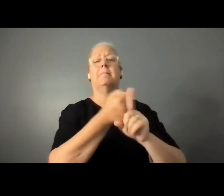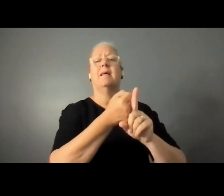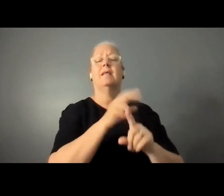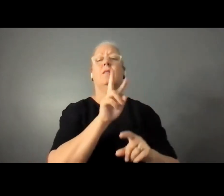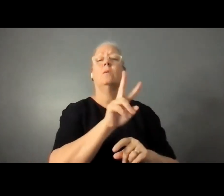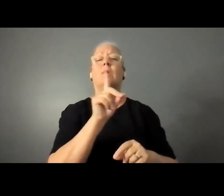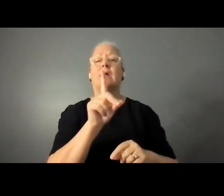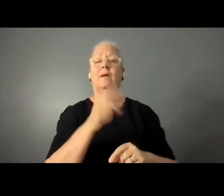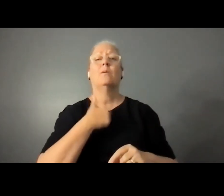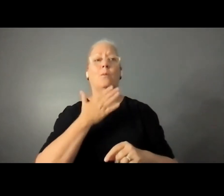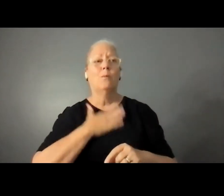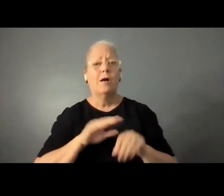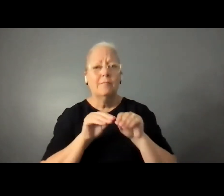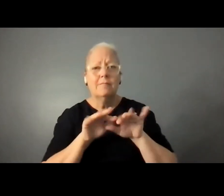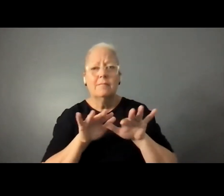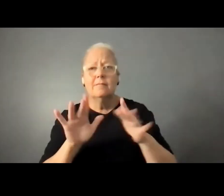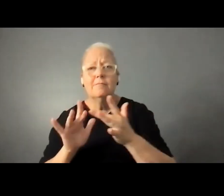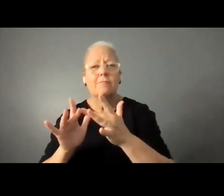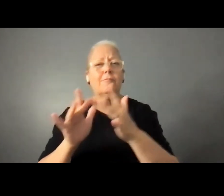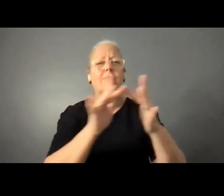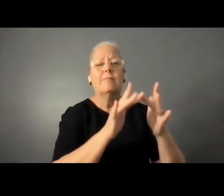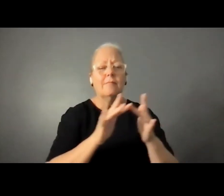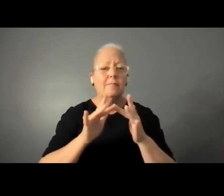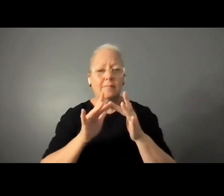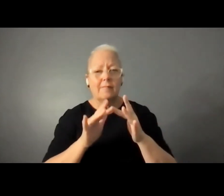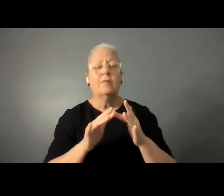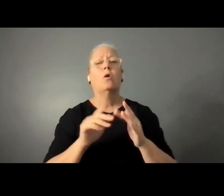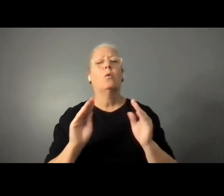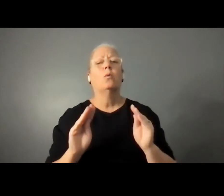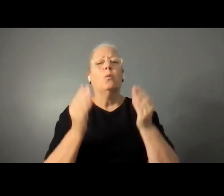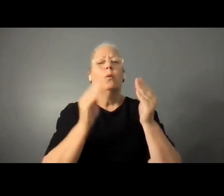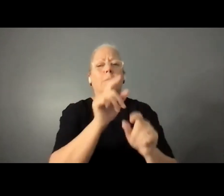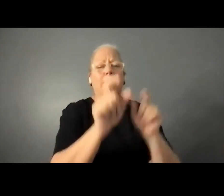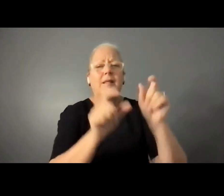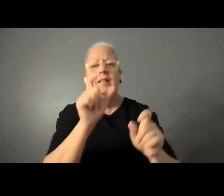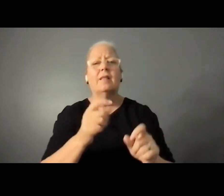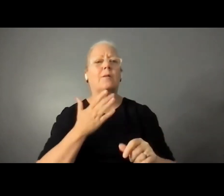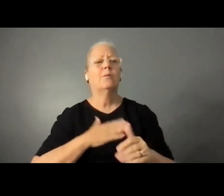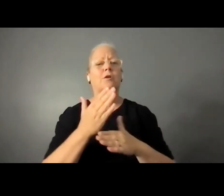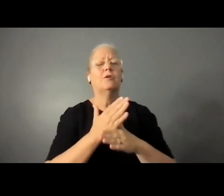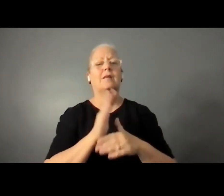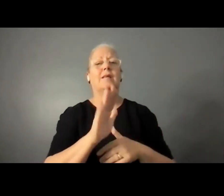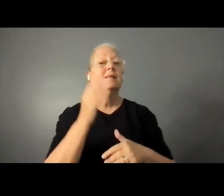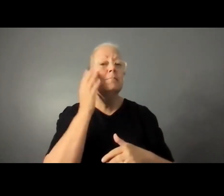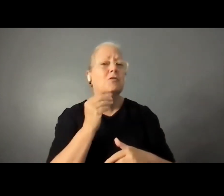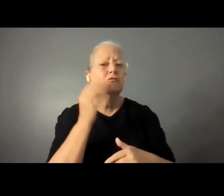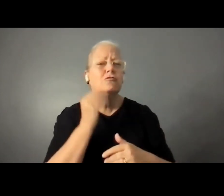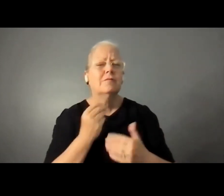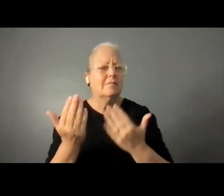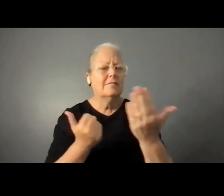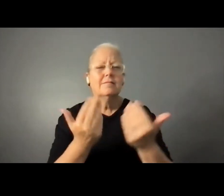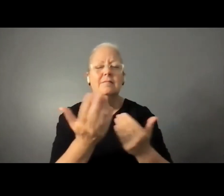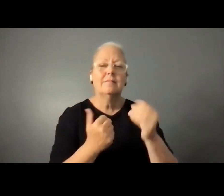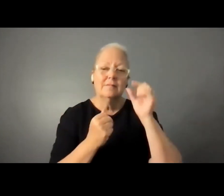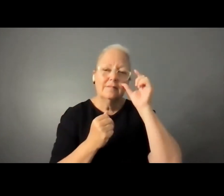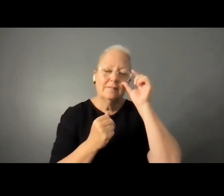and empower them, to share with them our experiences, the information we have, and to make them better aware